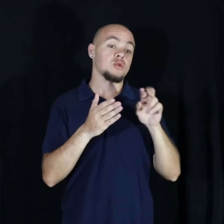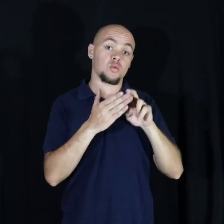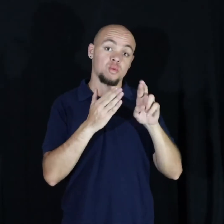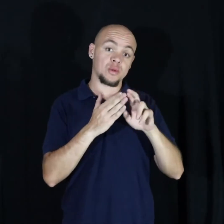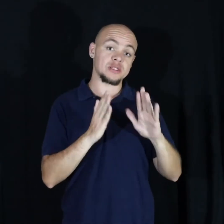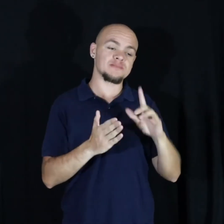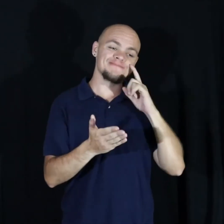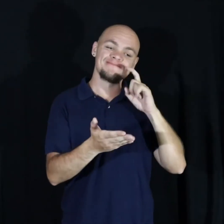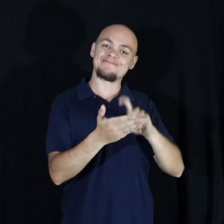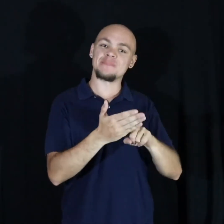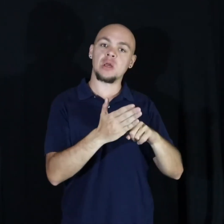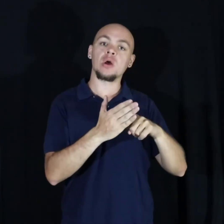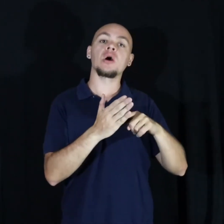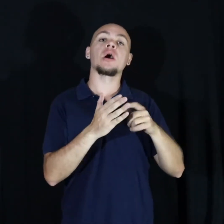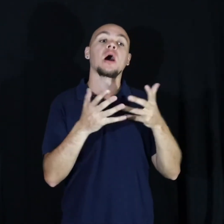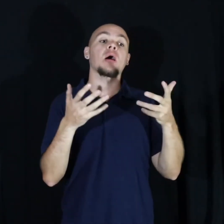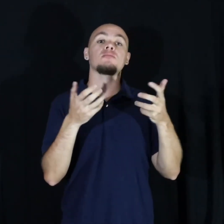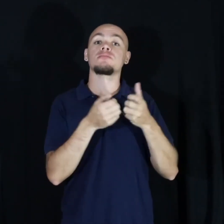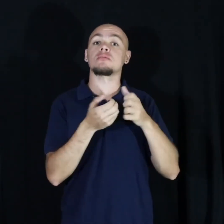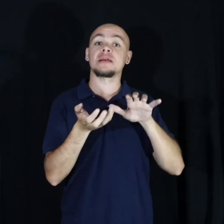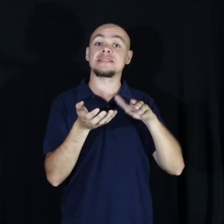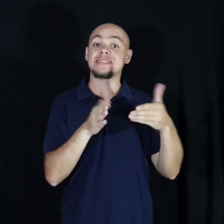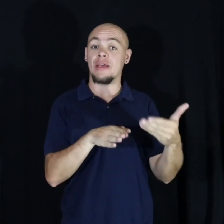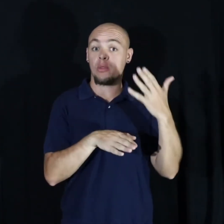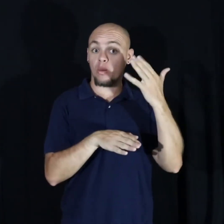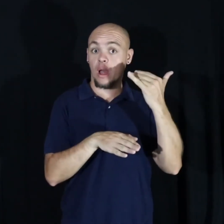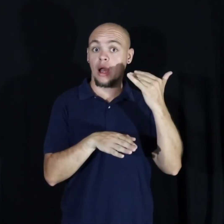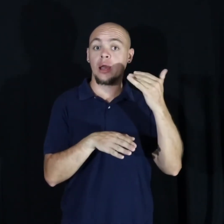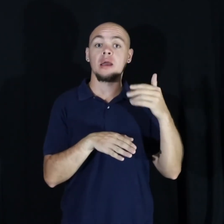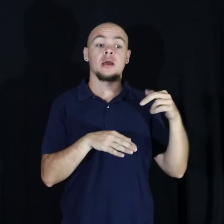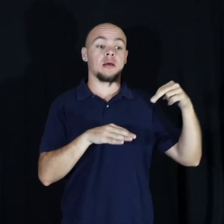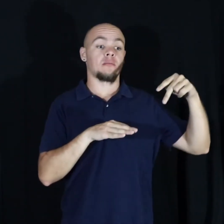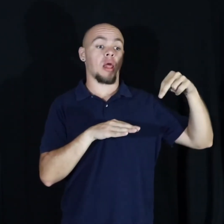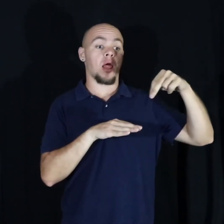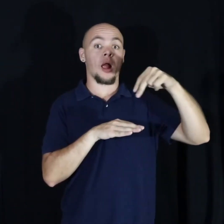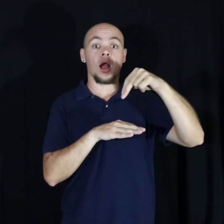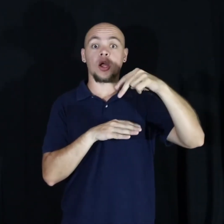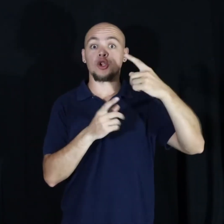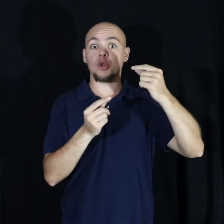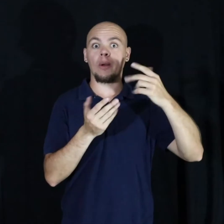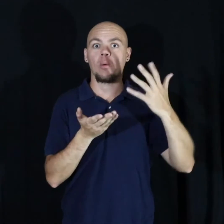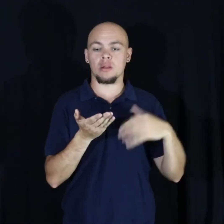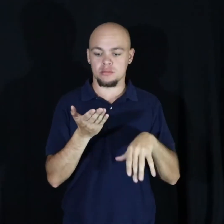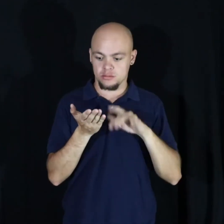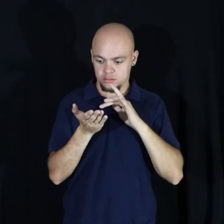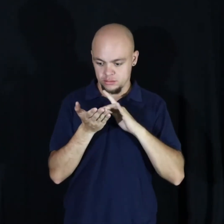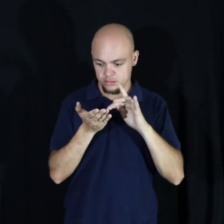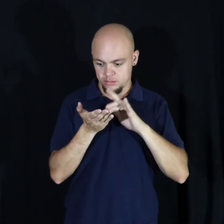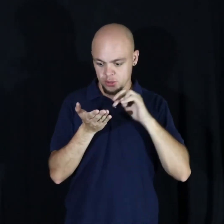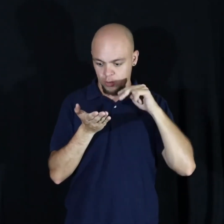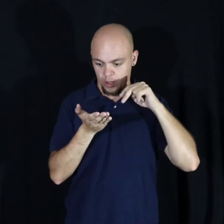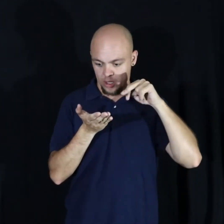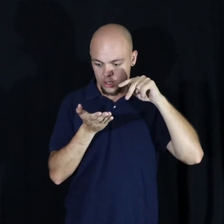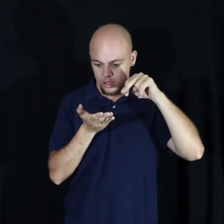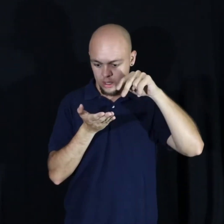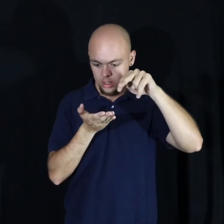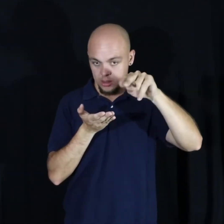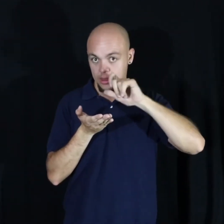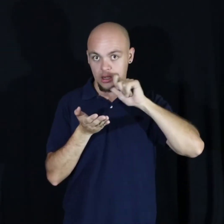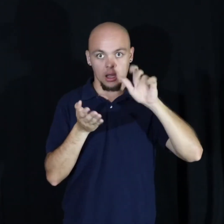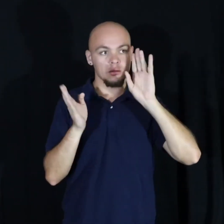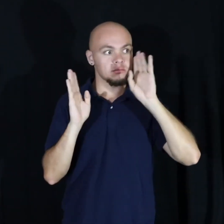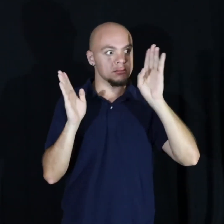current road-related deaths are due to pedestrians negligently crossing the road while checking their devices at the same time. Speaking